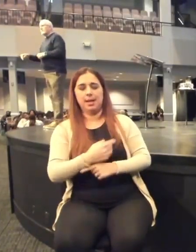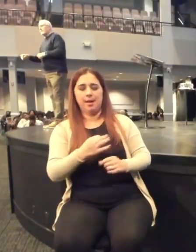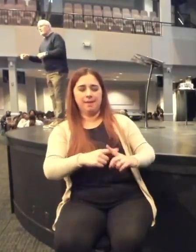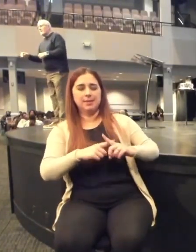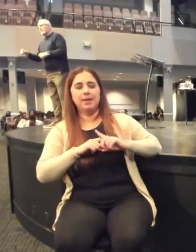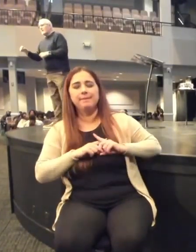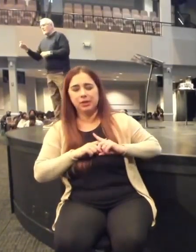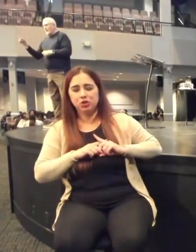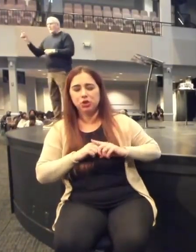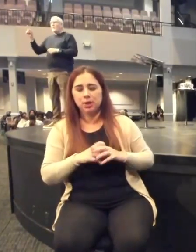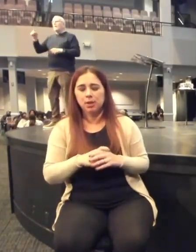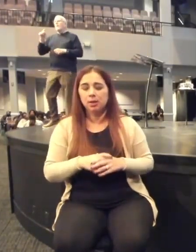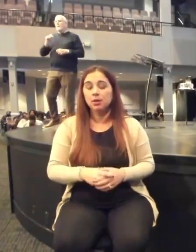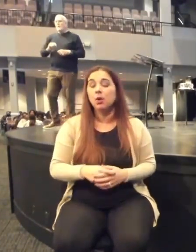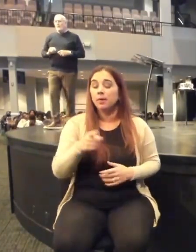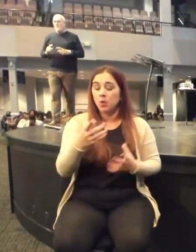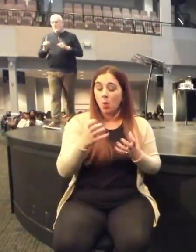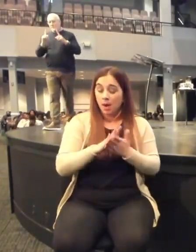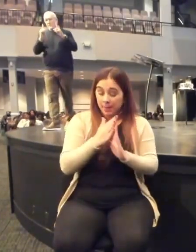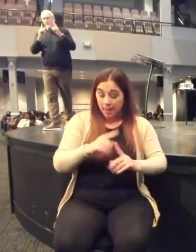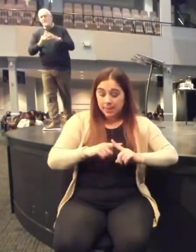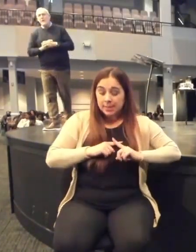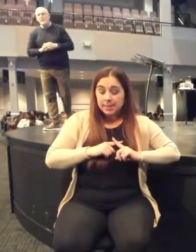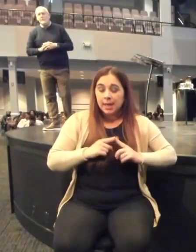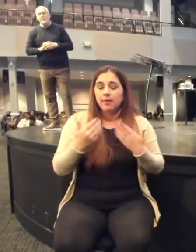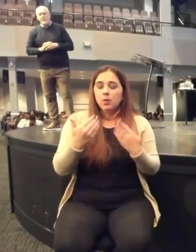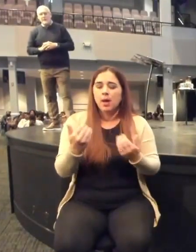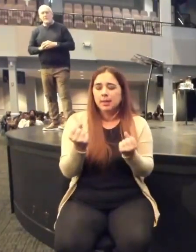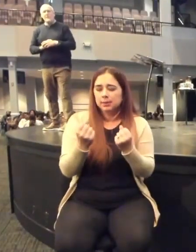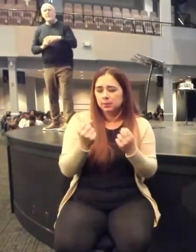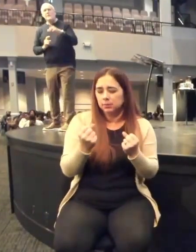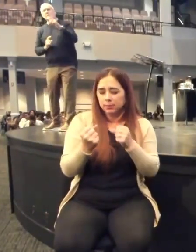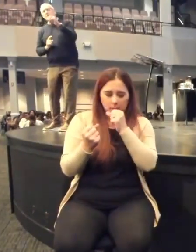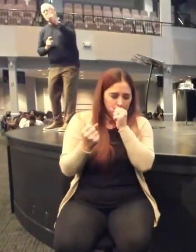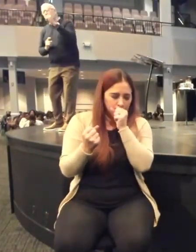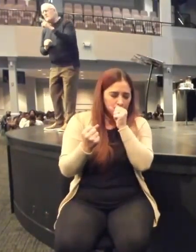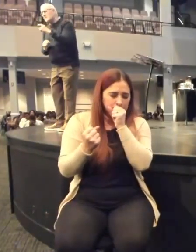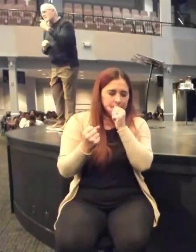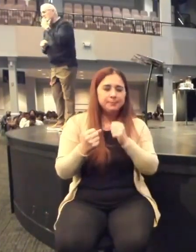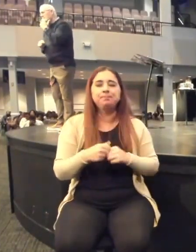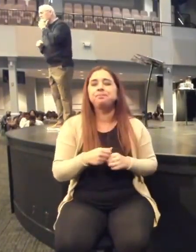salvation. Right where you are right now, just whisper this prayer with me. Mean it from your heart.